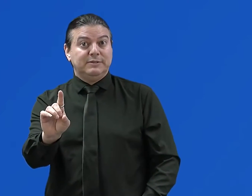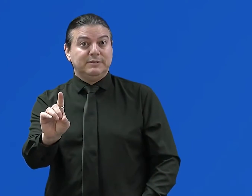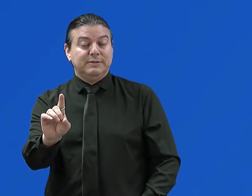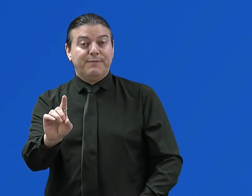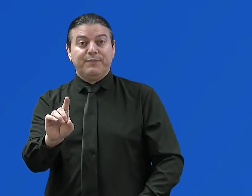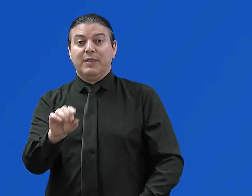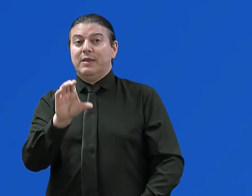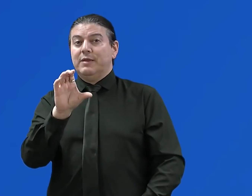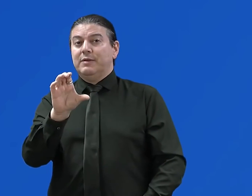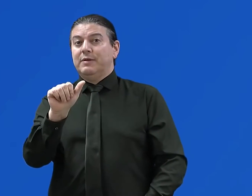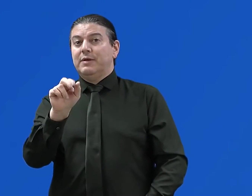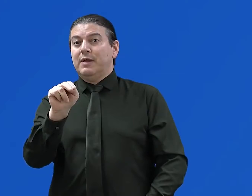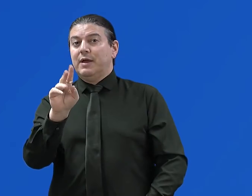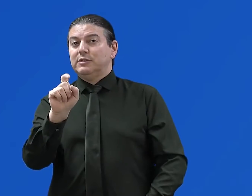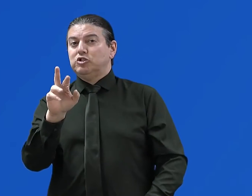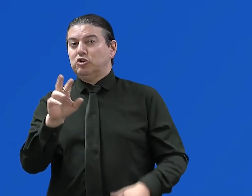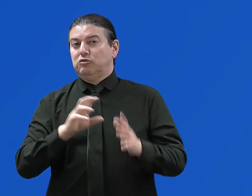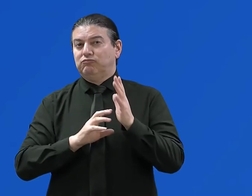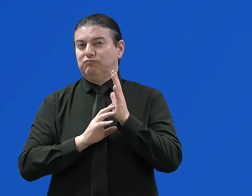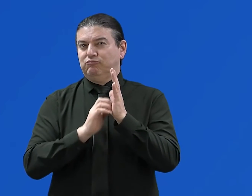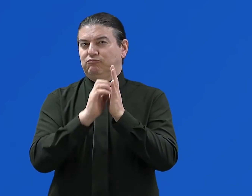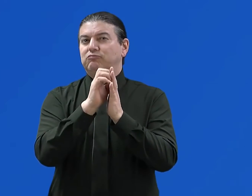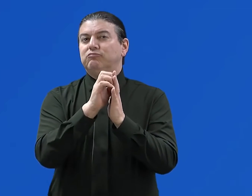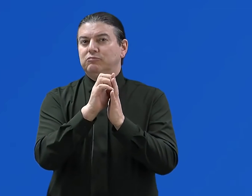cancer, and heart disease.